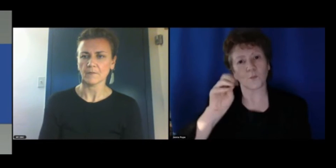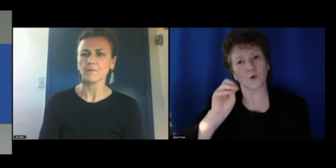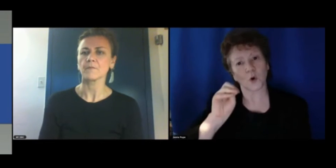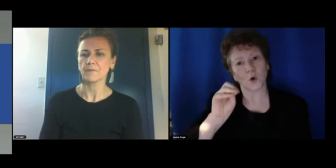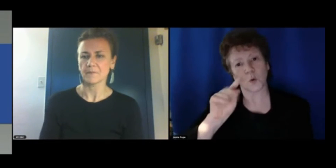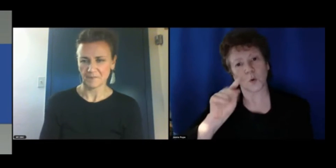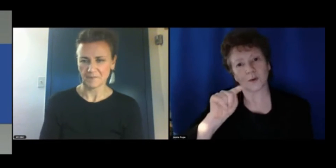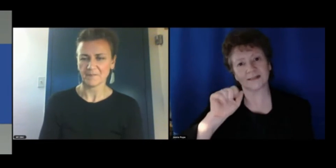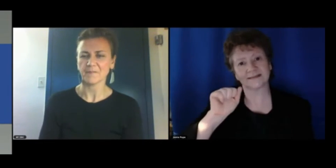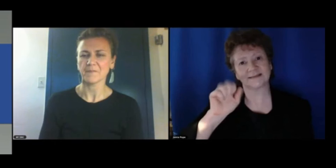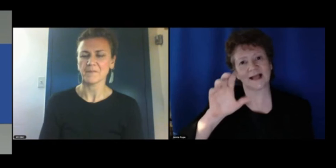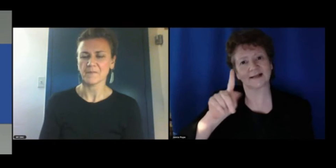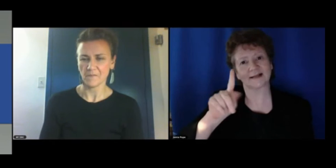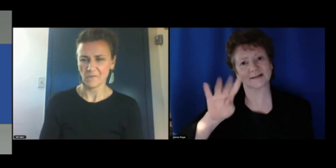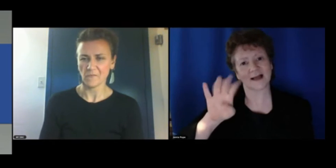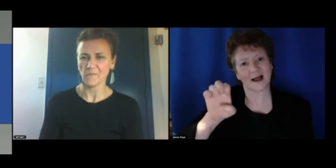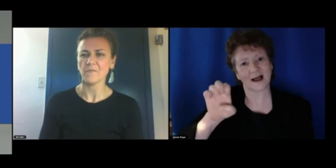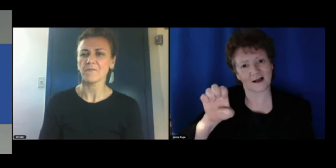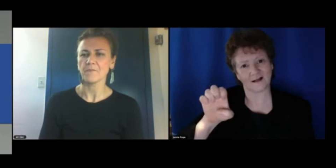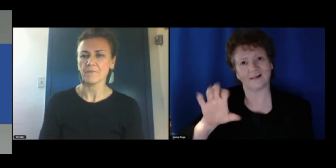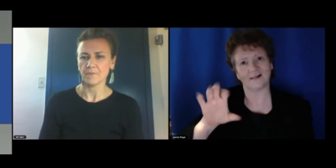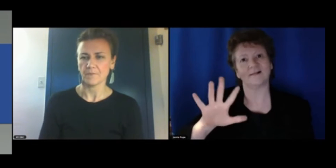The next one is sacraments.